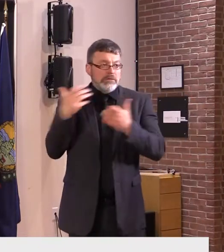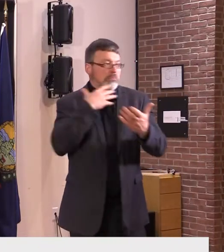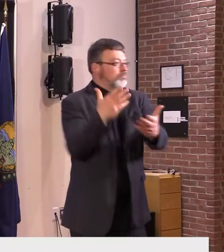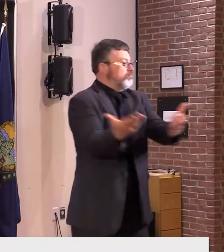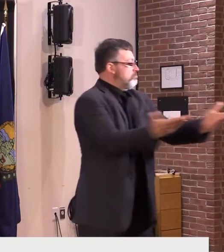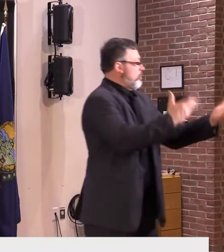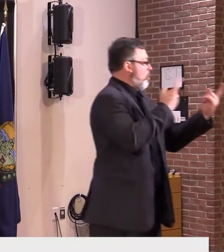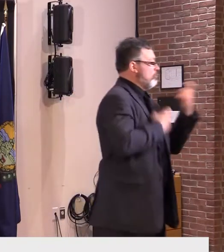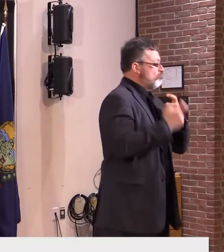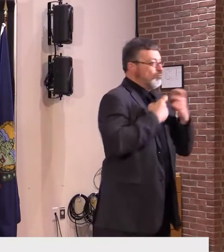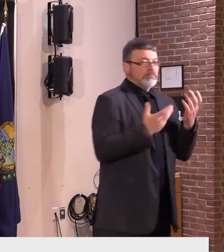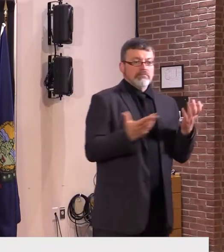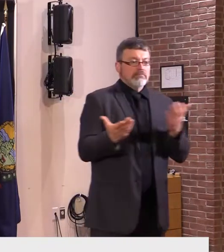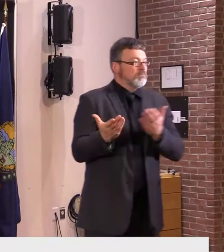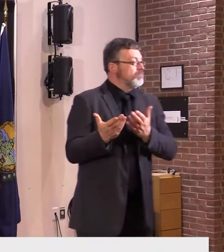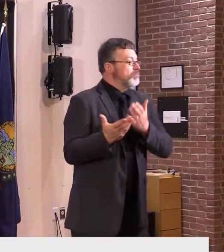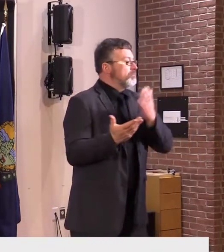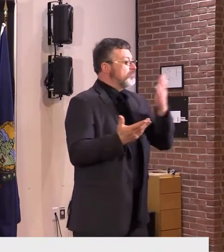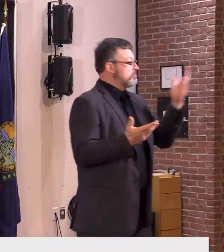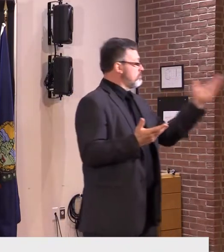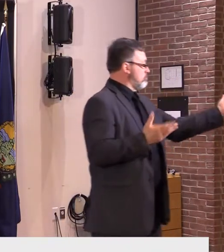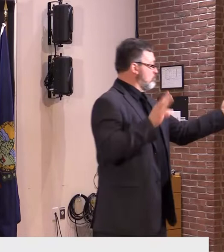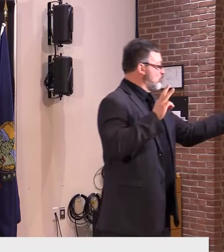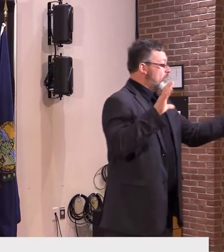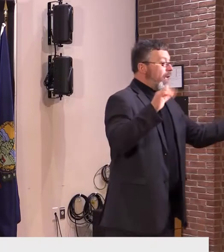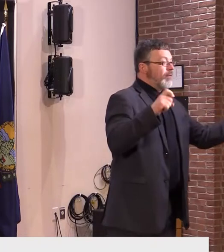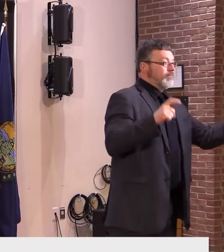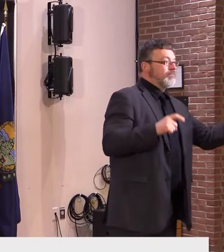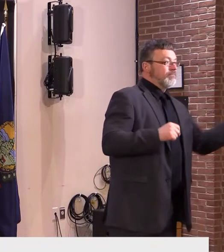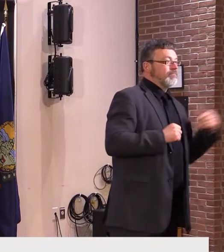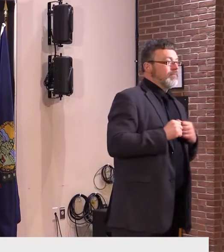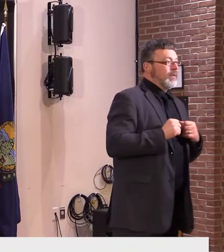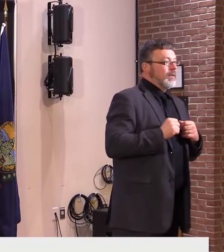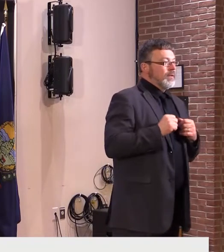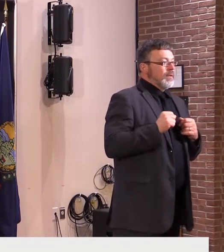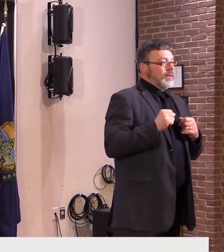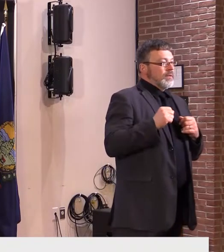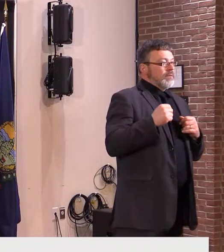Governor, your decision to seek